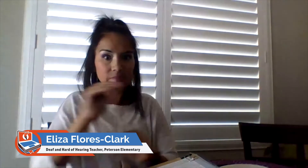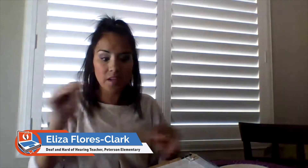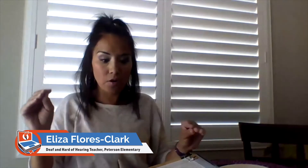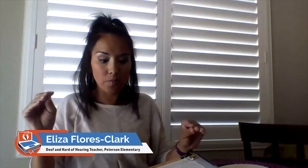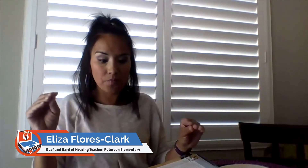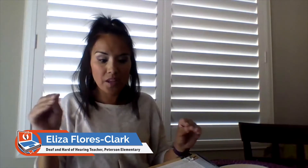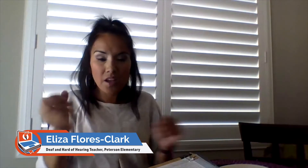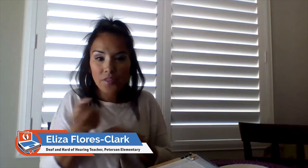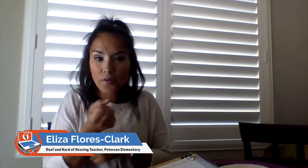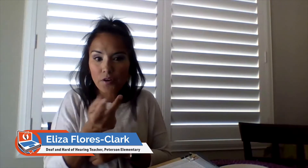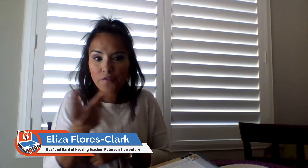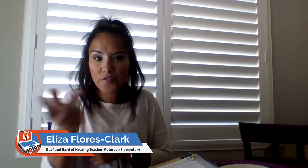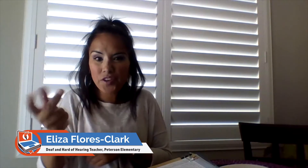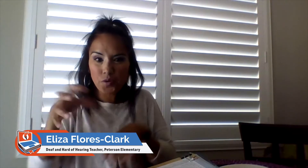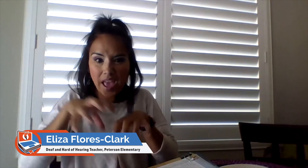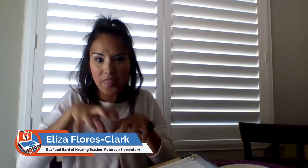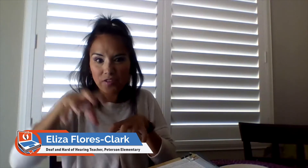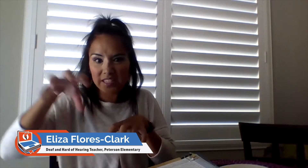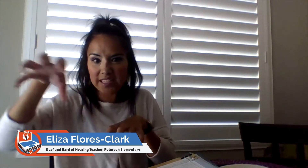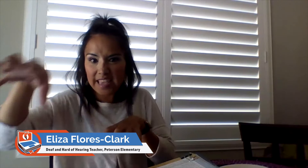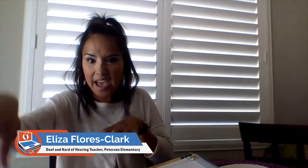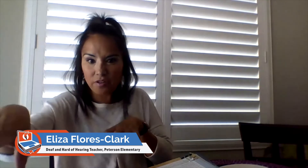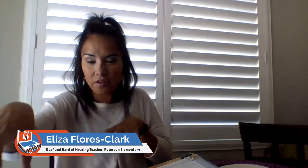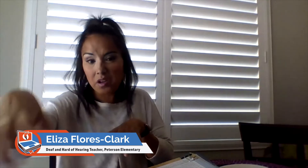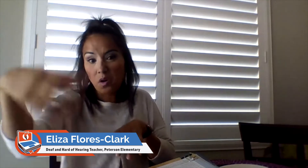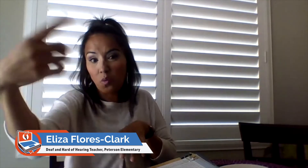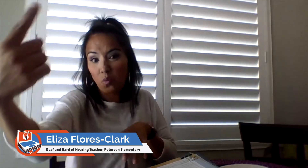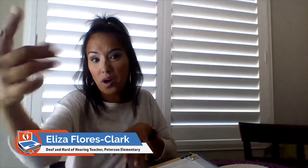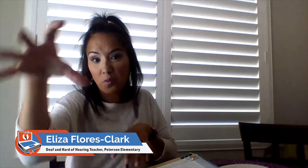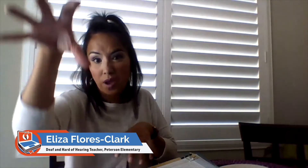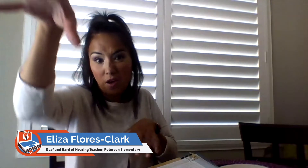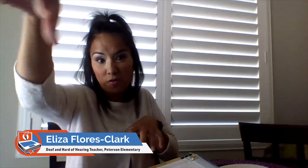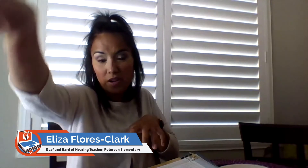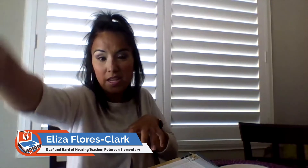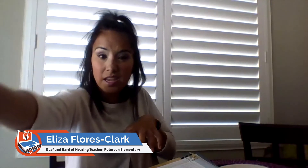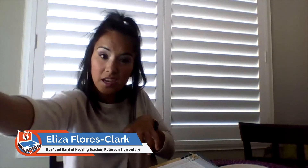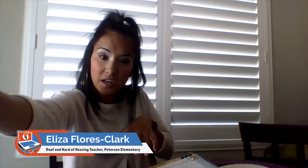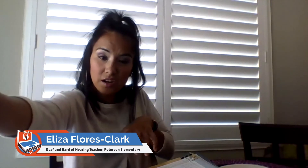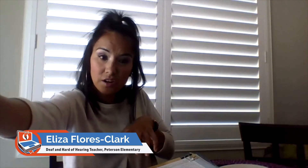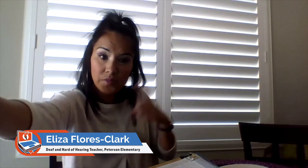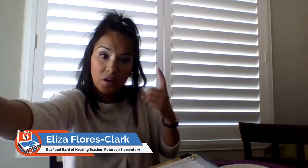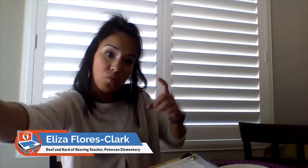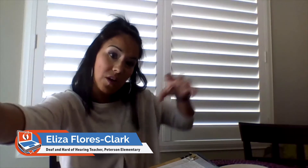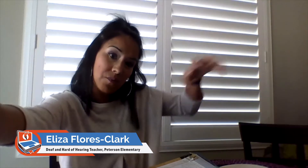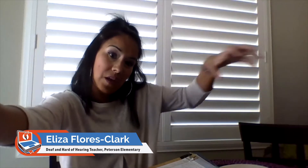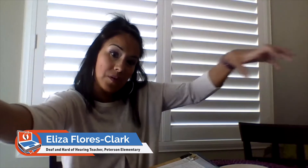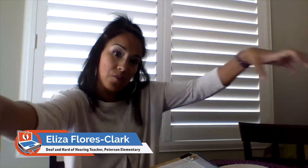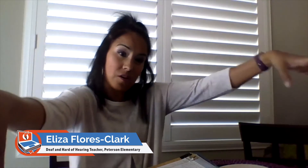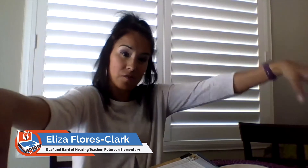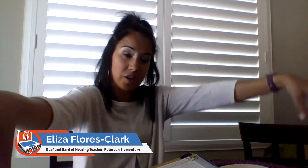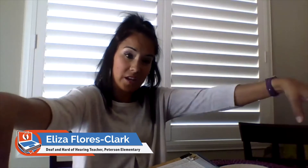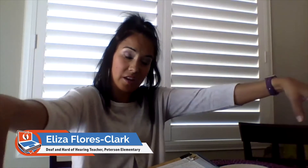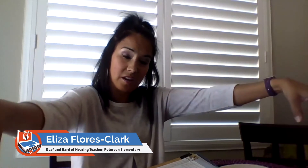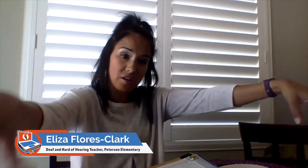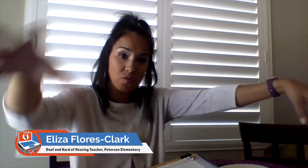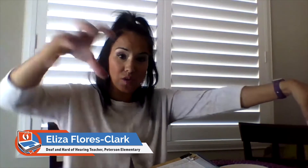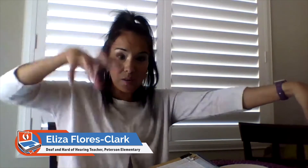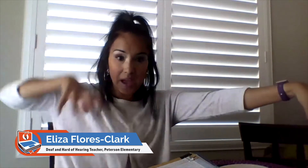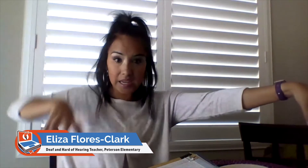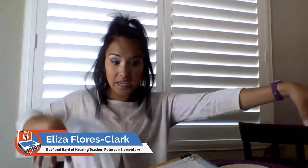No, there are few and they're scattered. One way over here, one maybe way over, one back